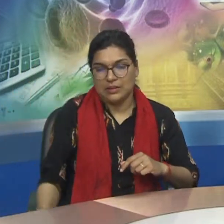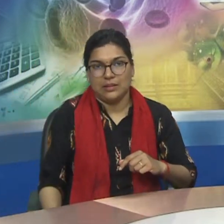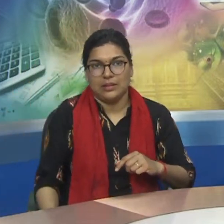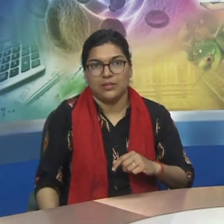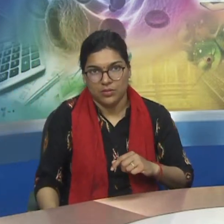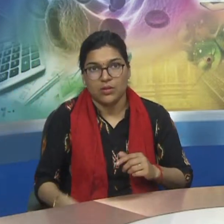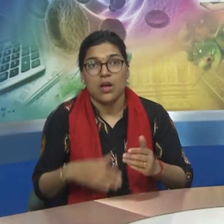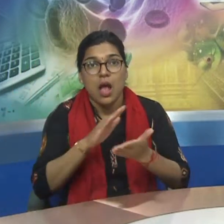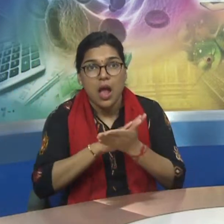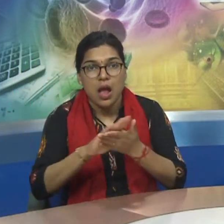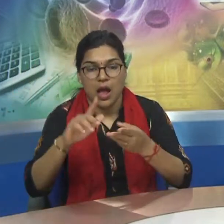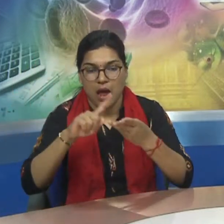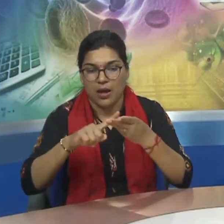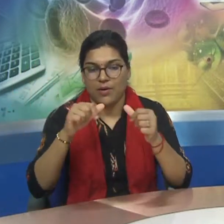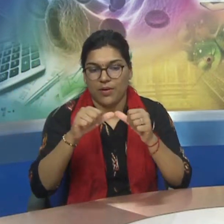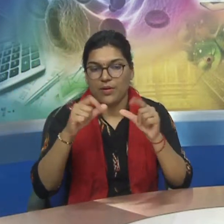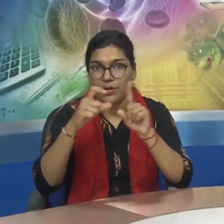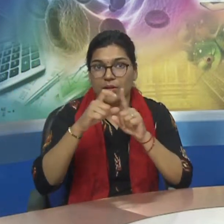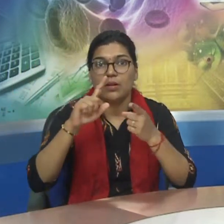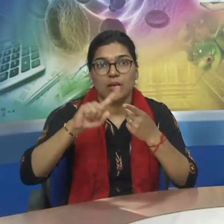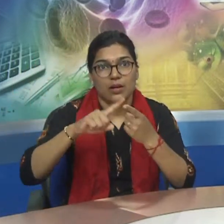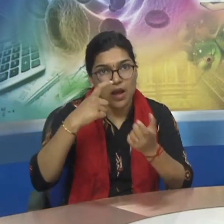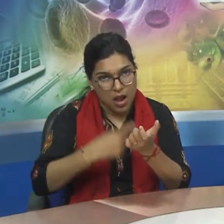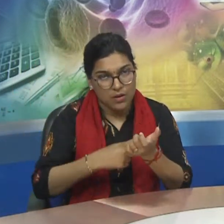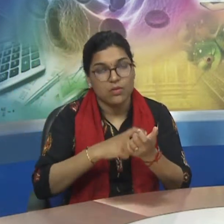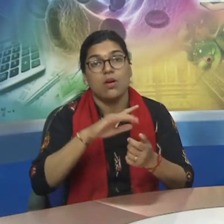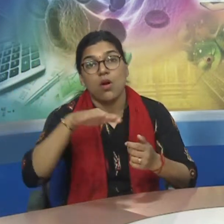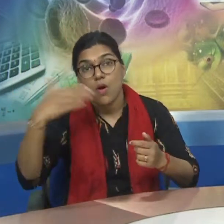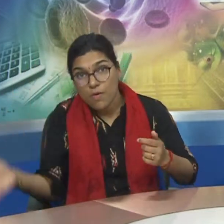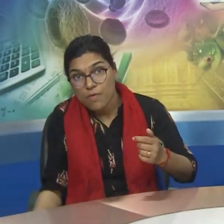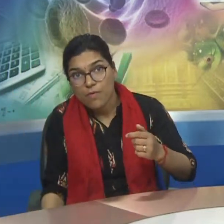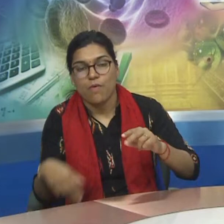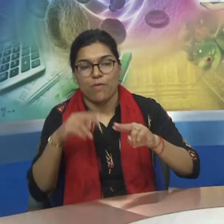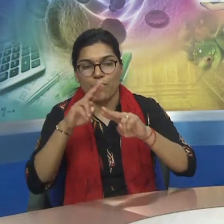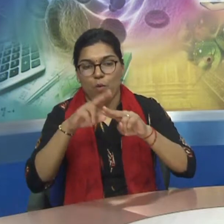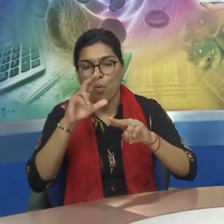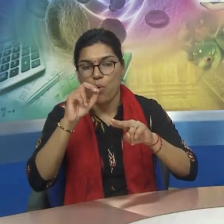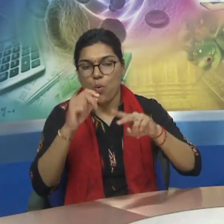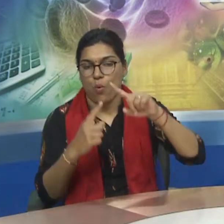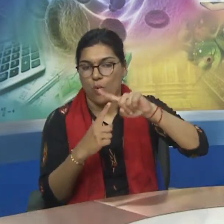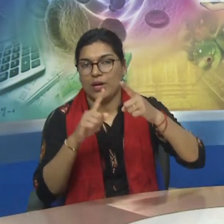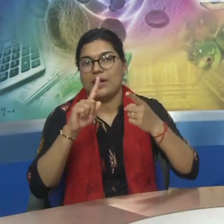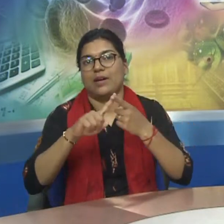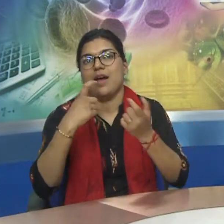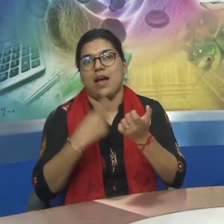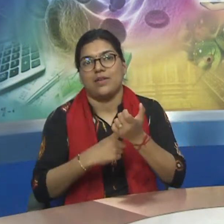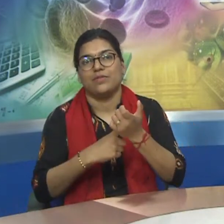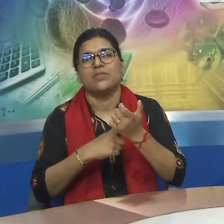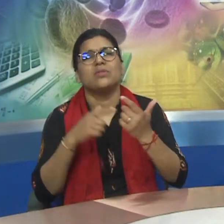And here you can see the header footer option, and on the right side